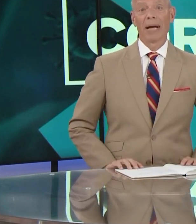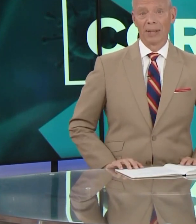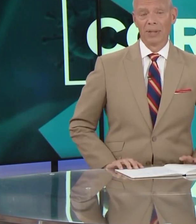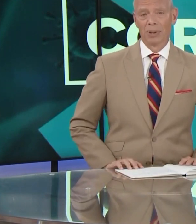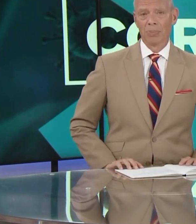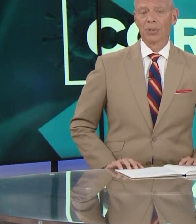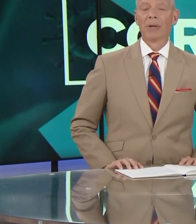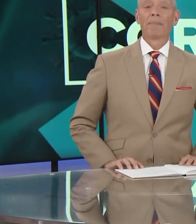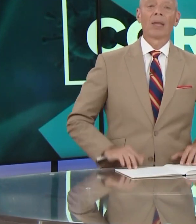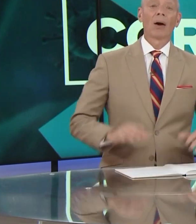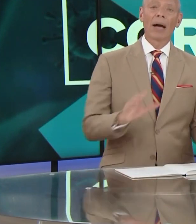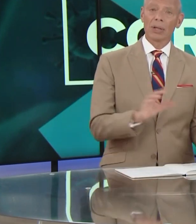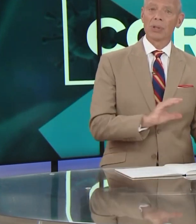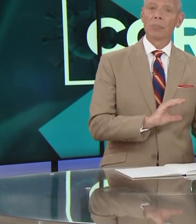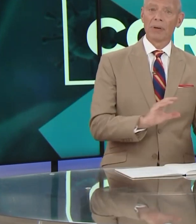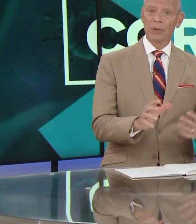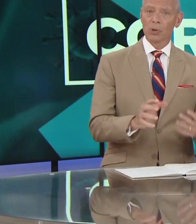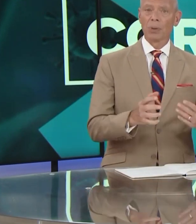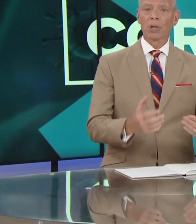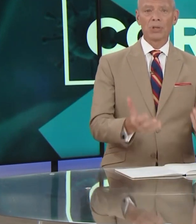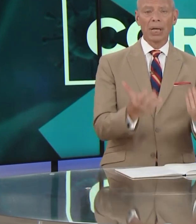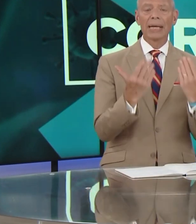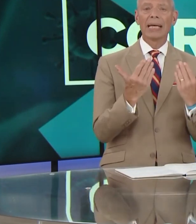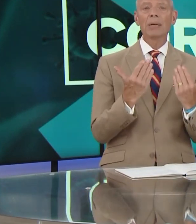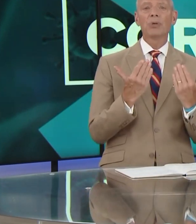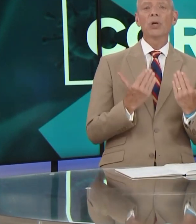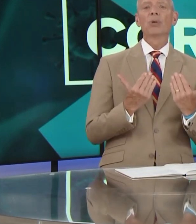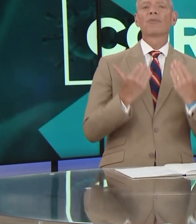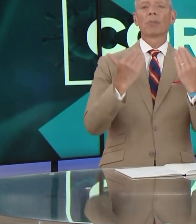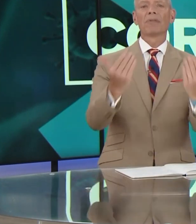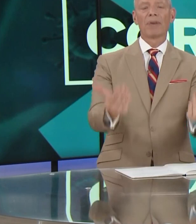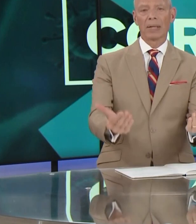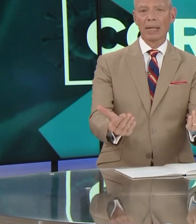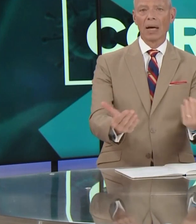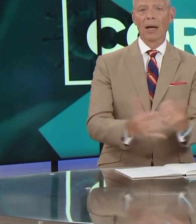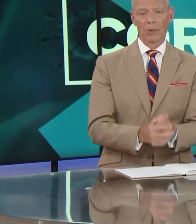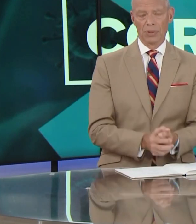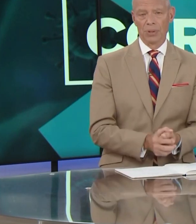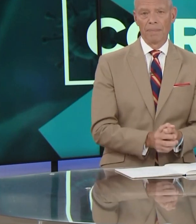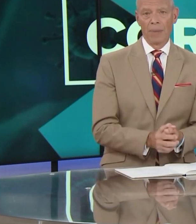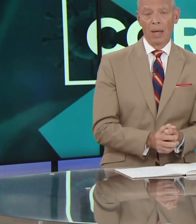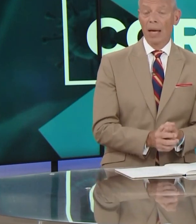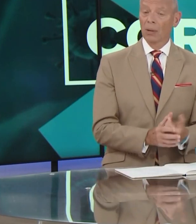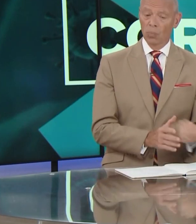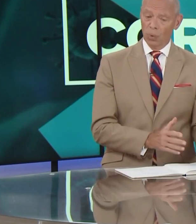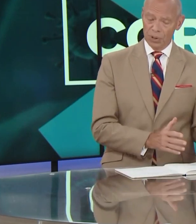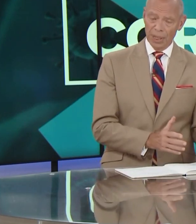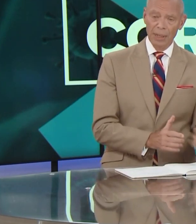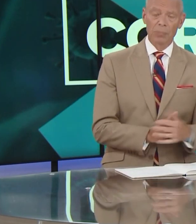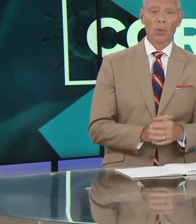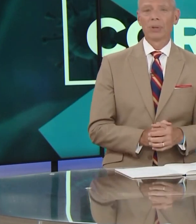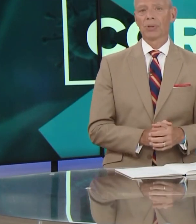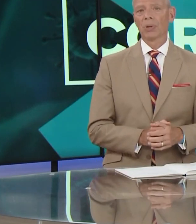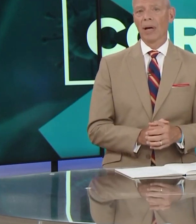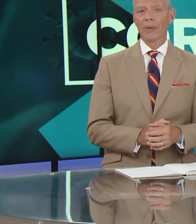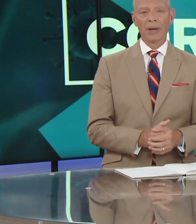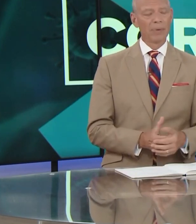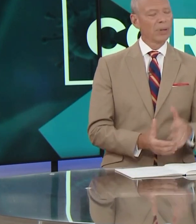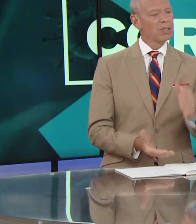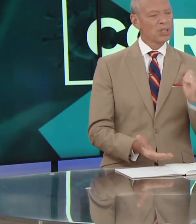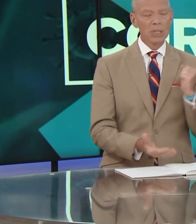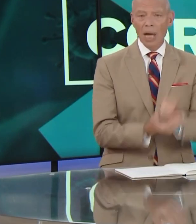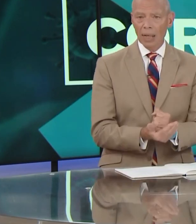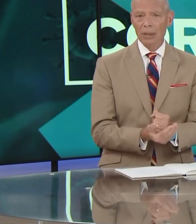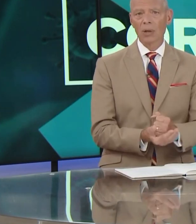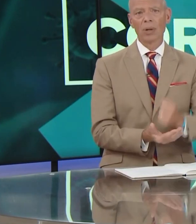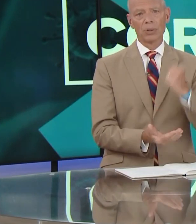control mechanisms, are actually beneficial because they keep you from infecting others. And once again, it points to how the governor